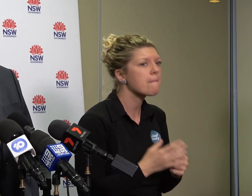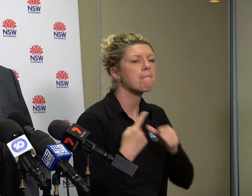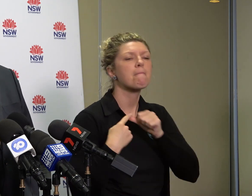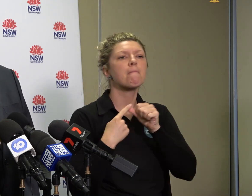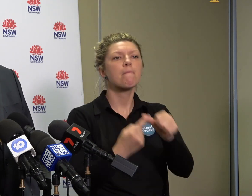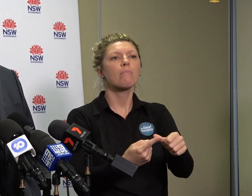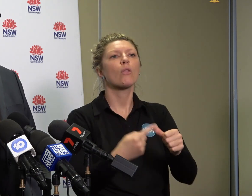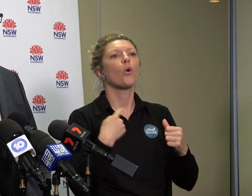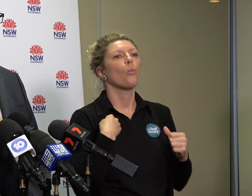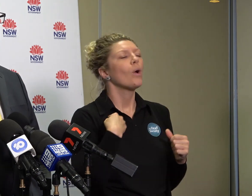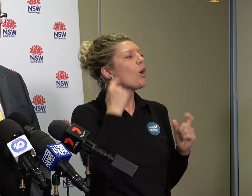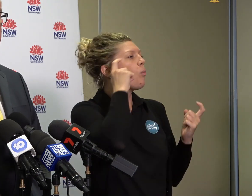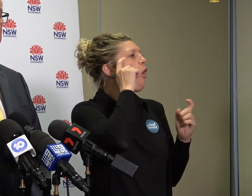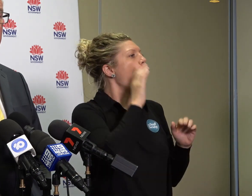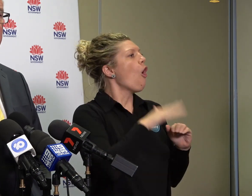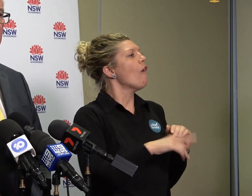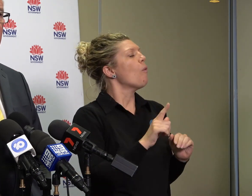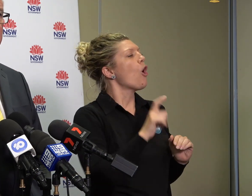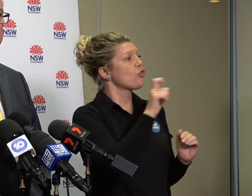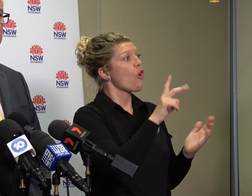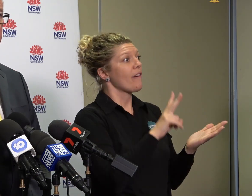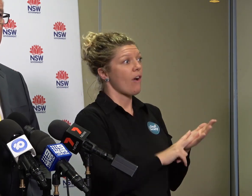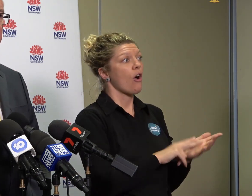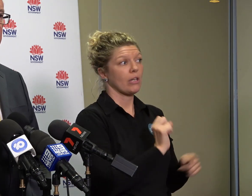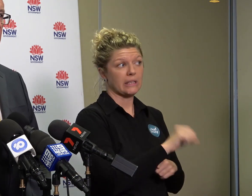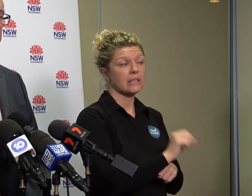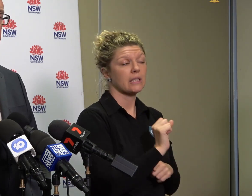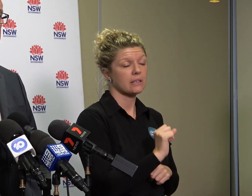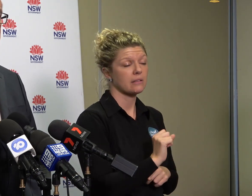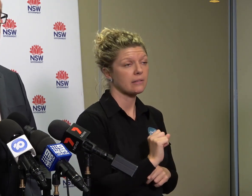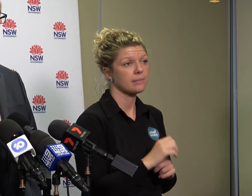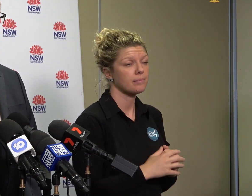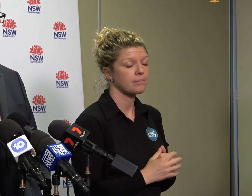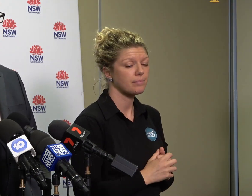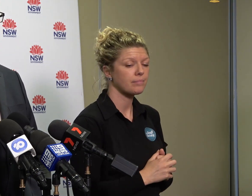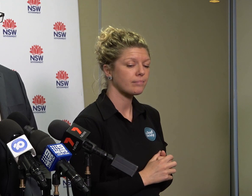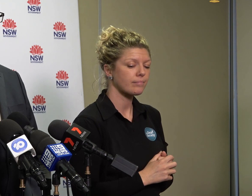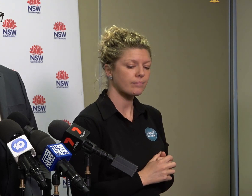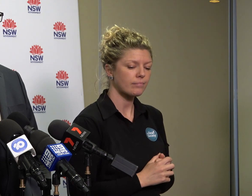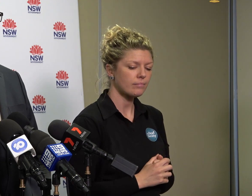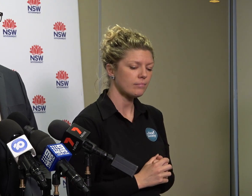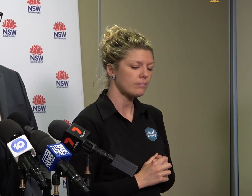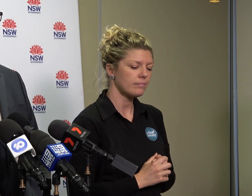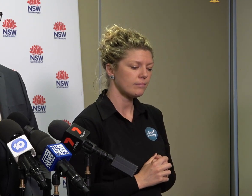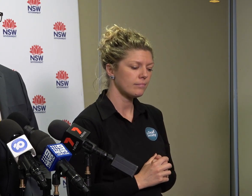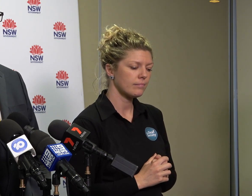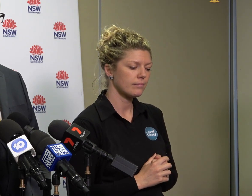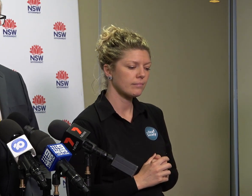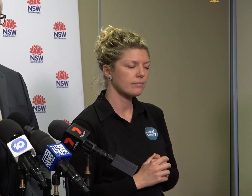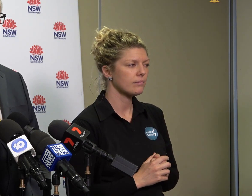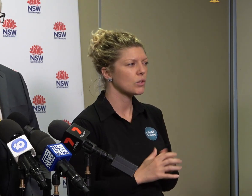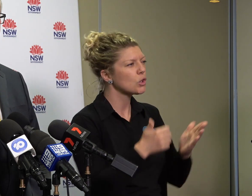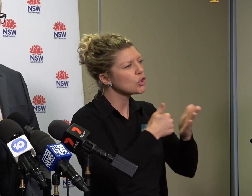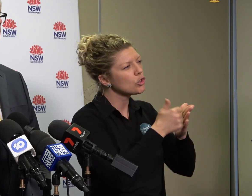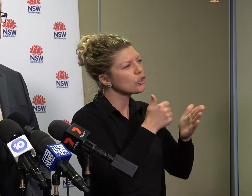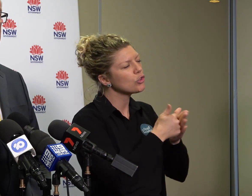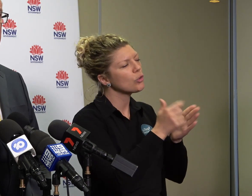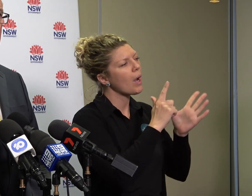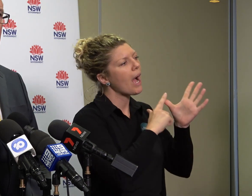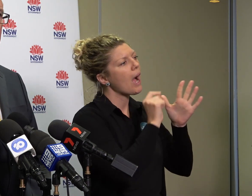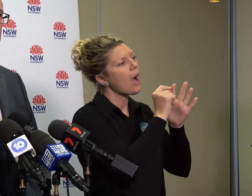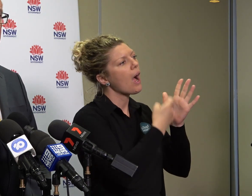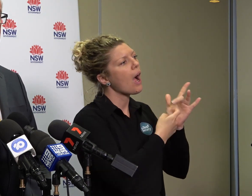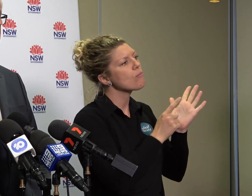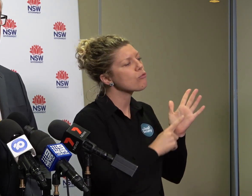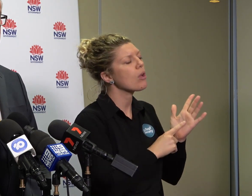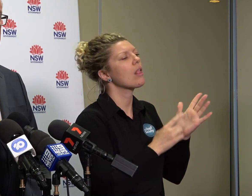about at the moment is not just obviously the coronavirus, COVID-19, but normally by around about April, May, we